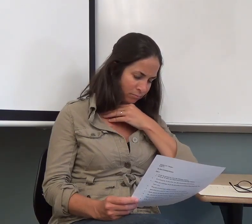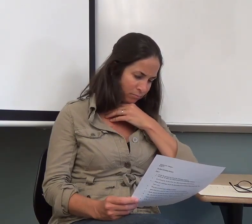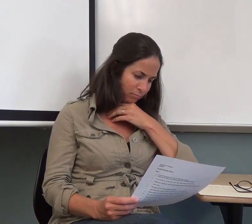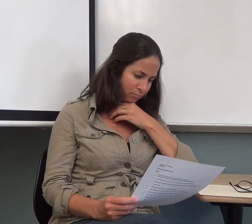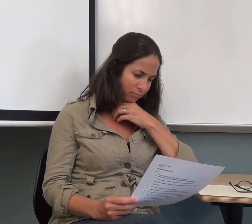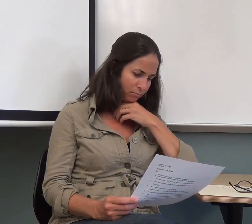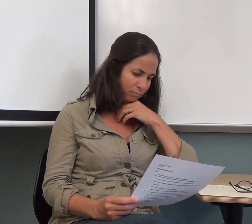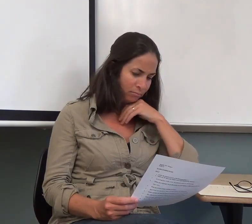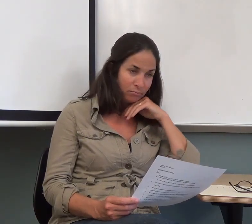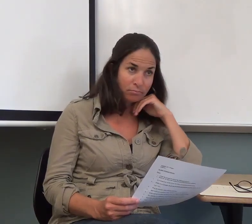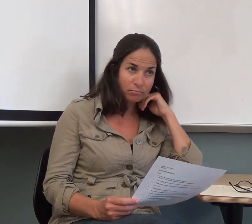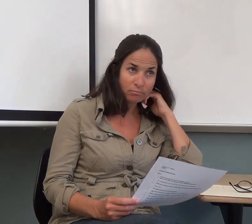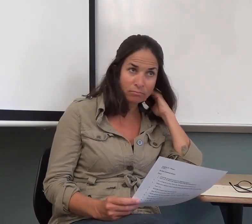Can you come here for one quick second? Yes.